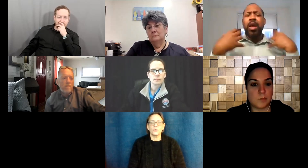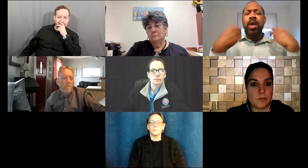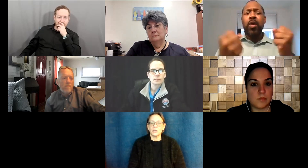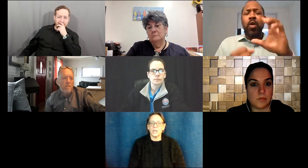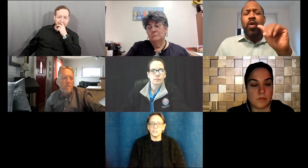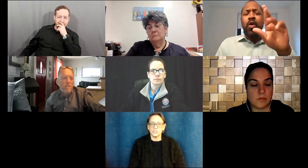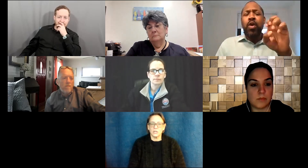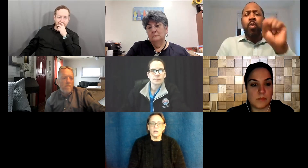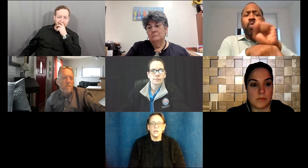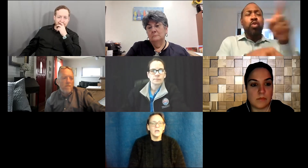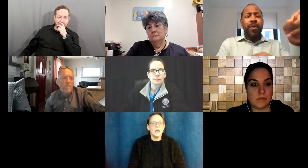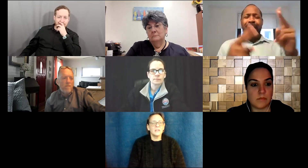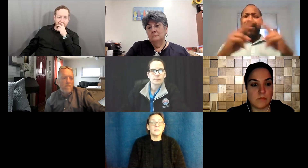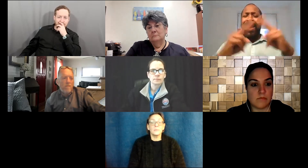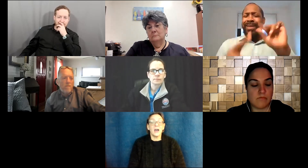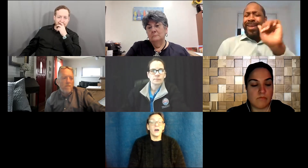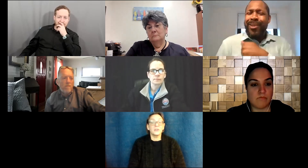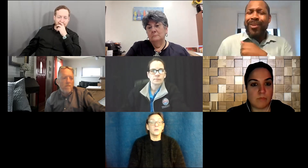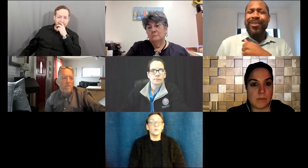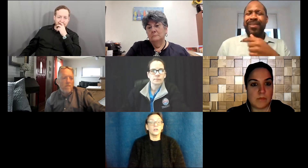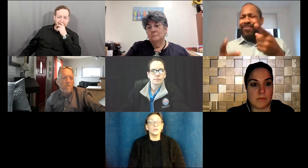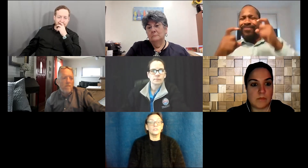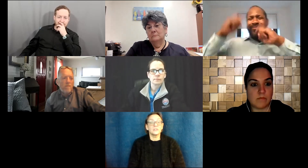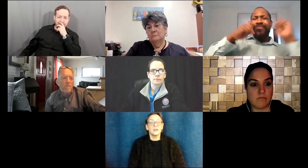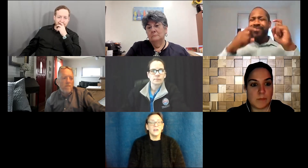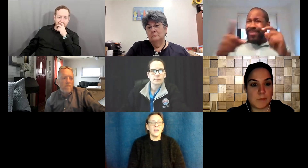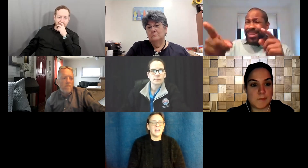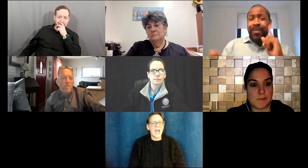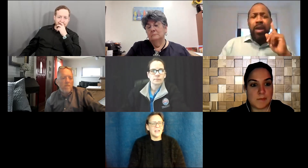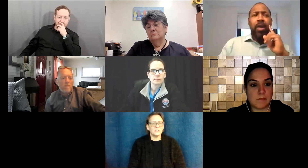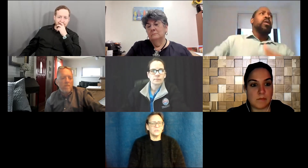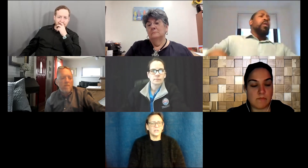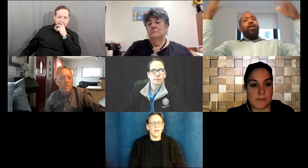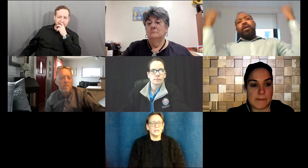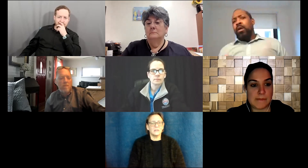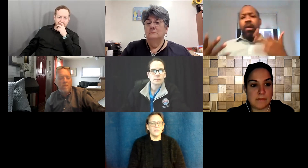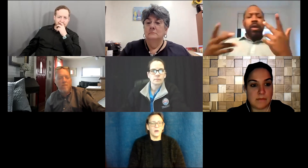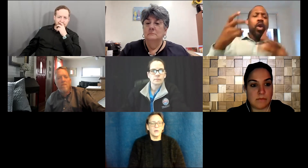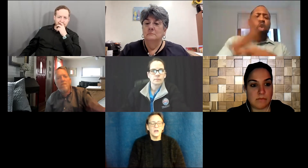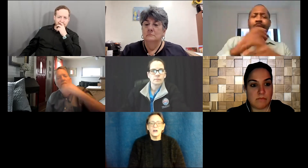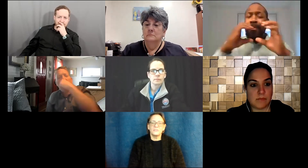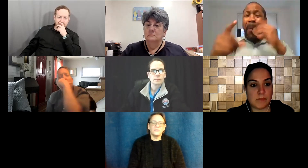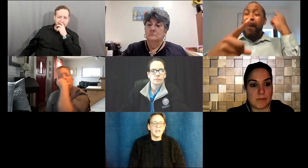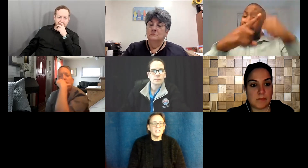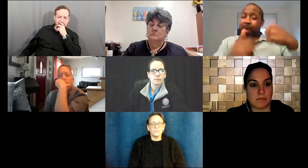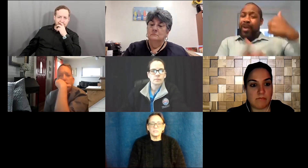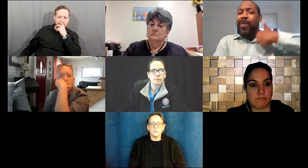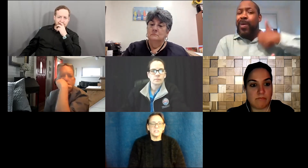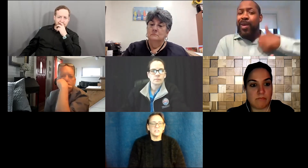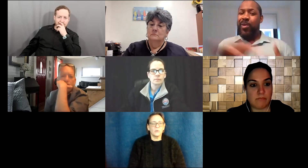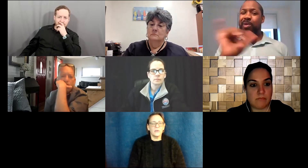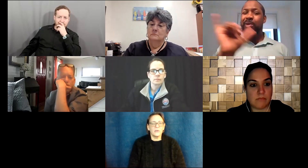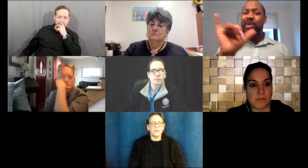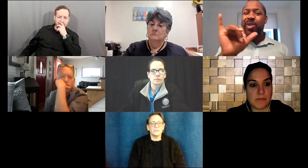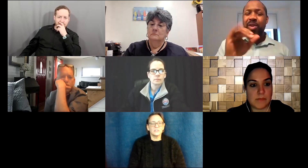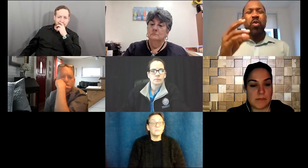that there's no communication. And some of the healthcare workers have an attitude and kind of give them a facial